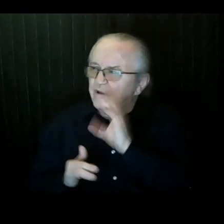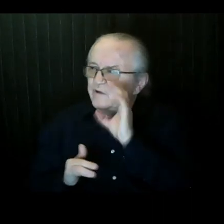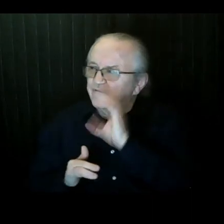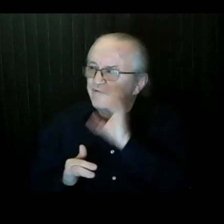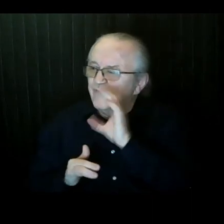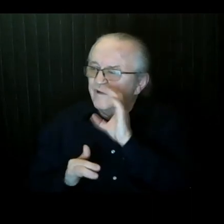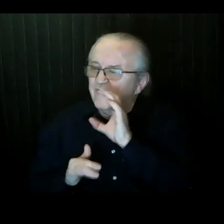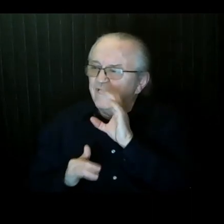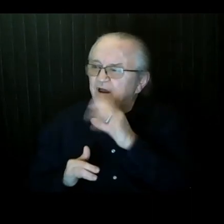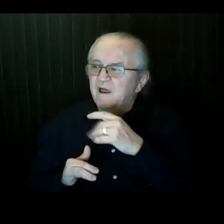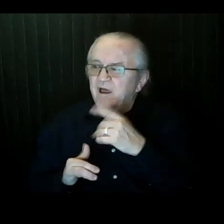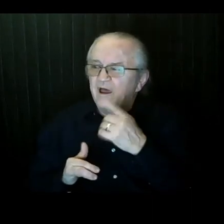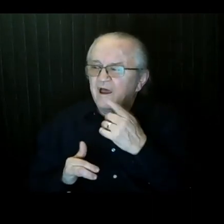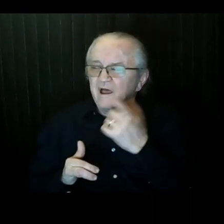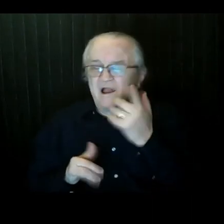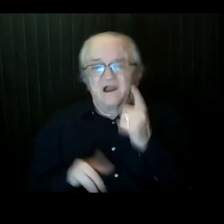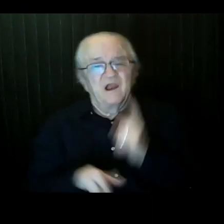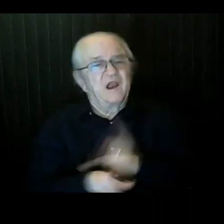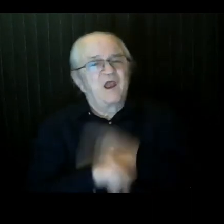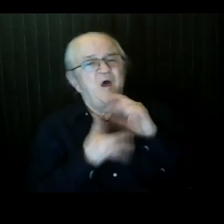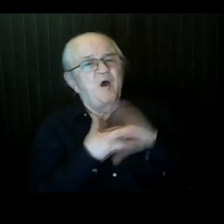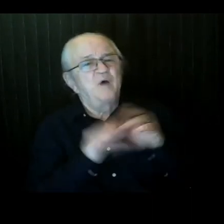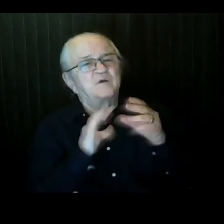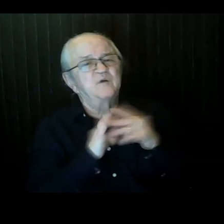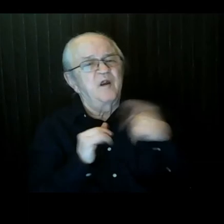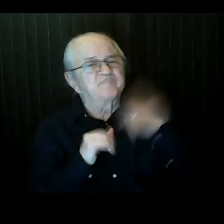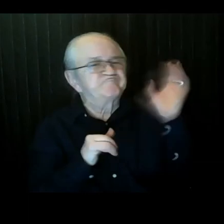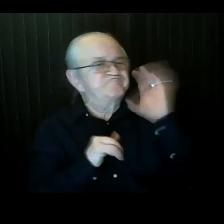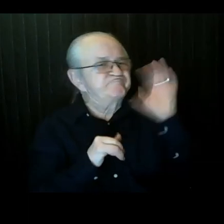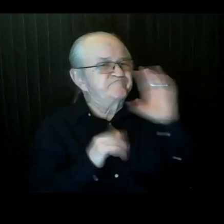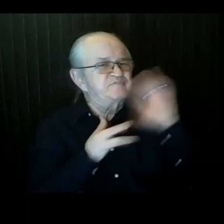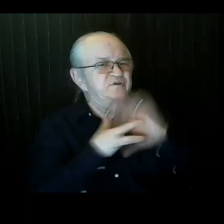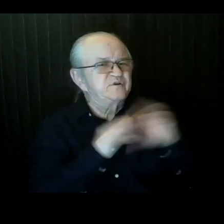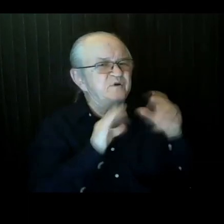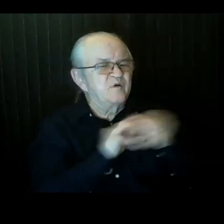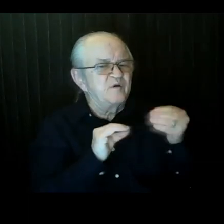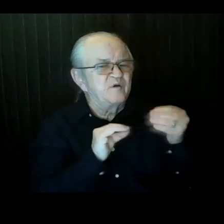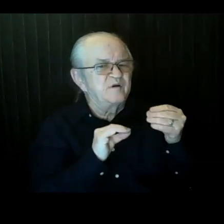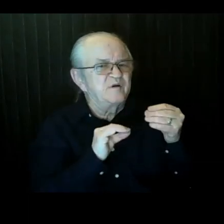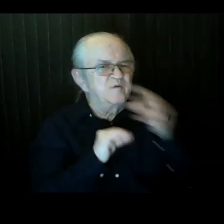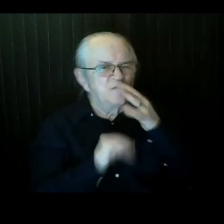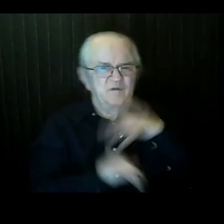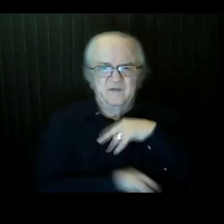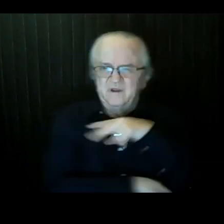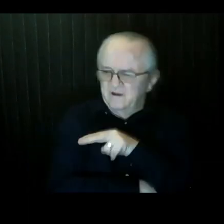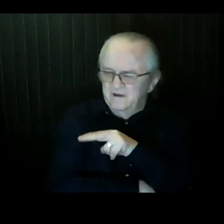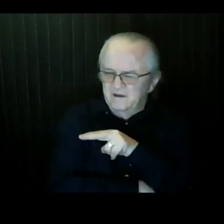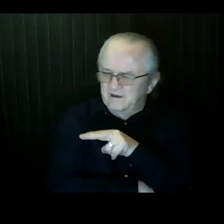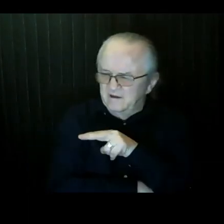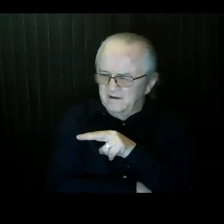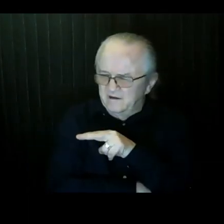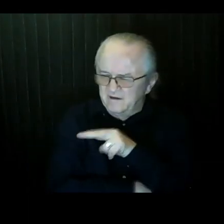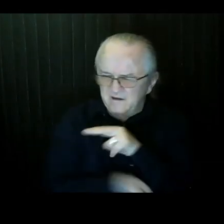said, well, it's a long story how I got here, but I'm looking for stories. Well, she shook her head for a minute and she said, you're looking for